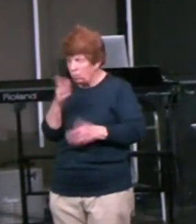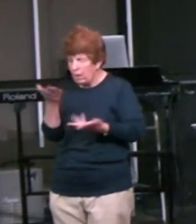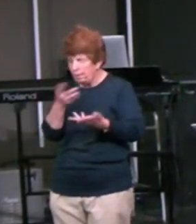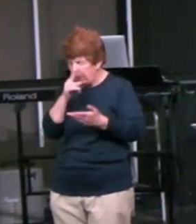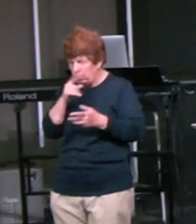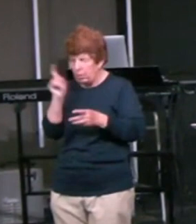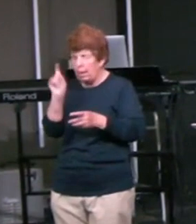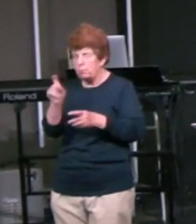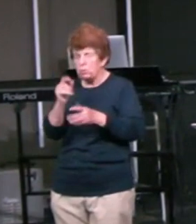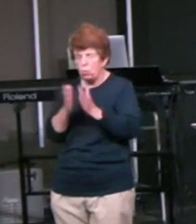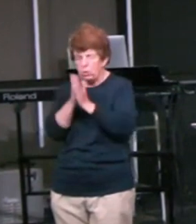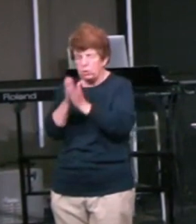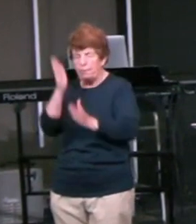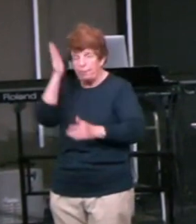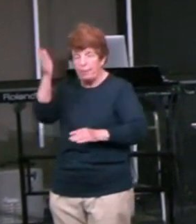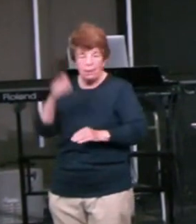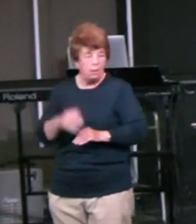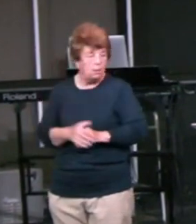me.